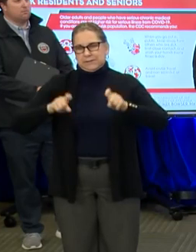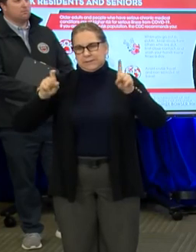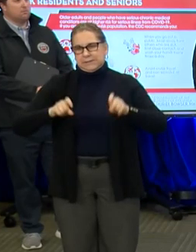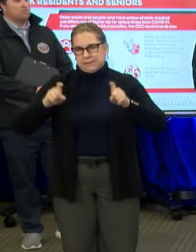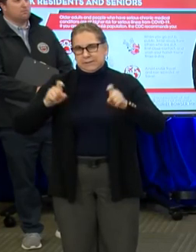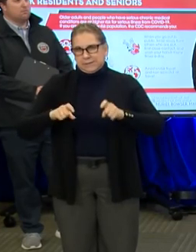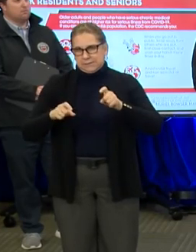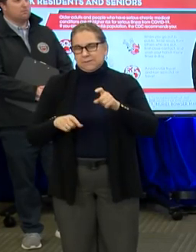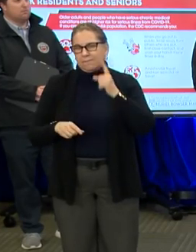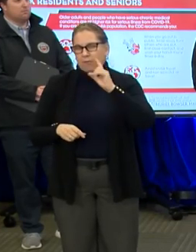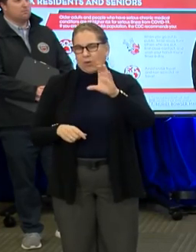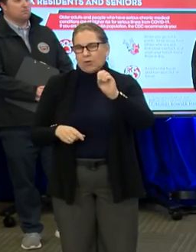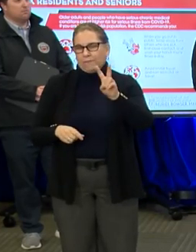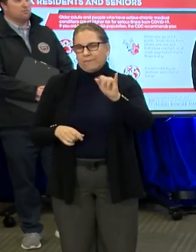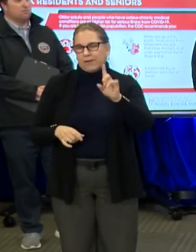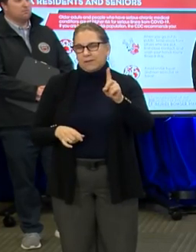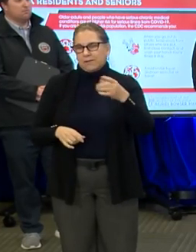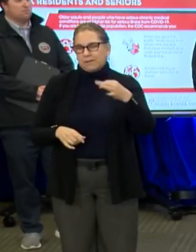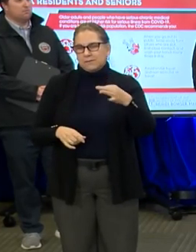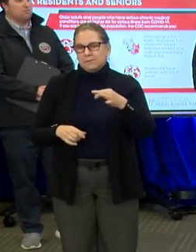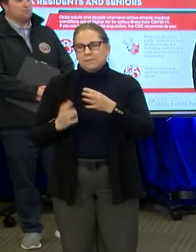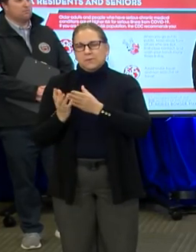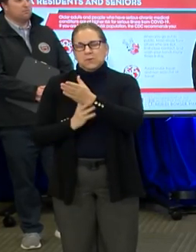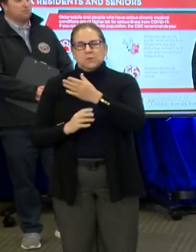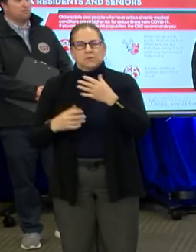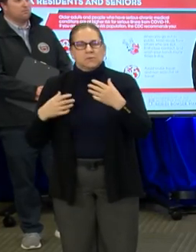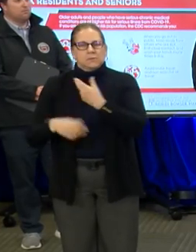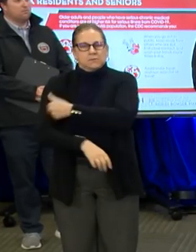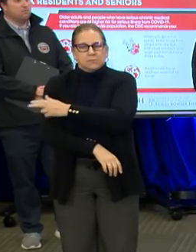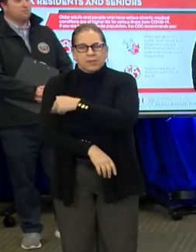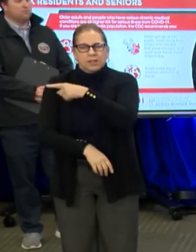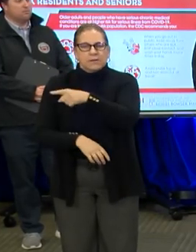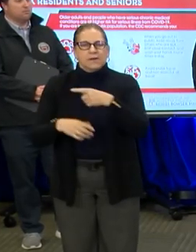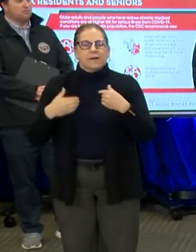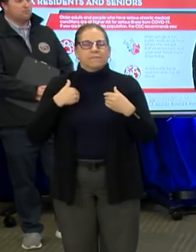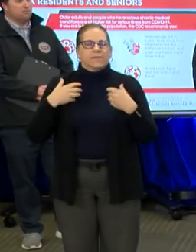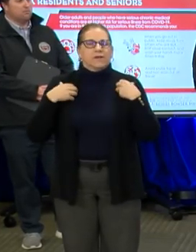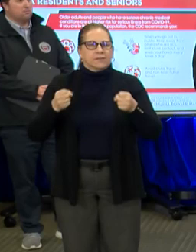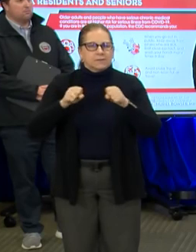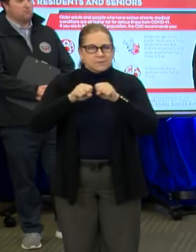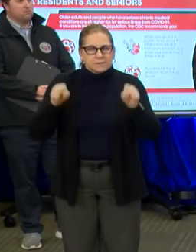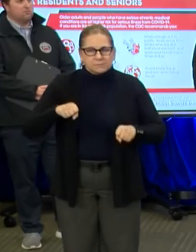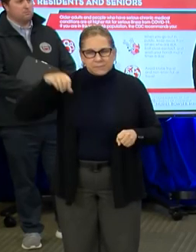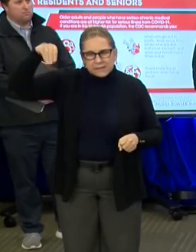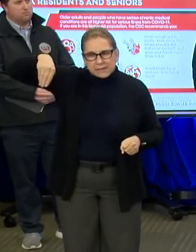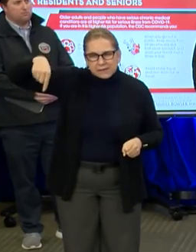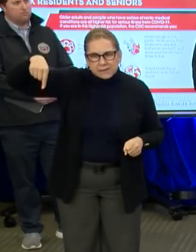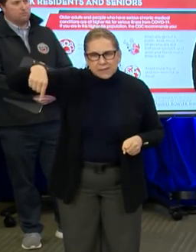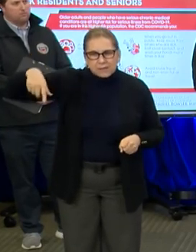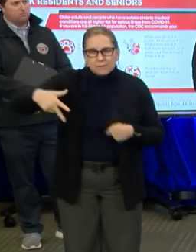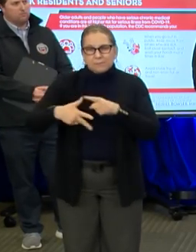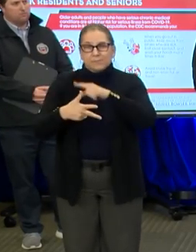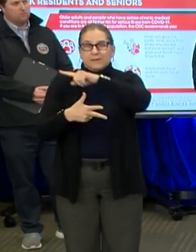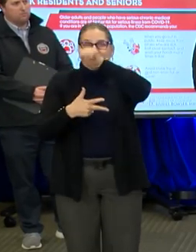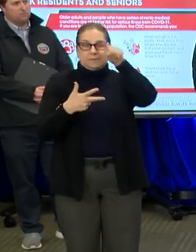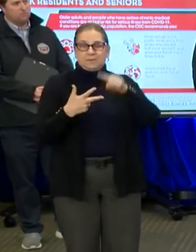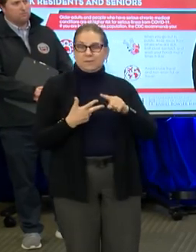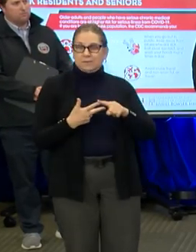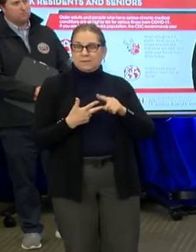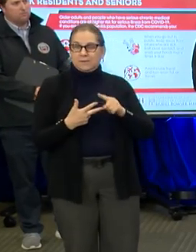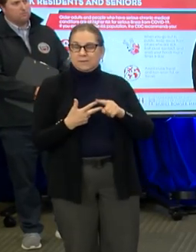system's occupational health programs. The second priority group includes patients in long-term care facilities with